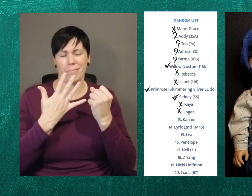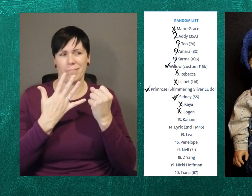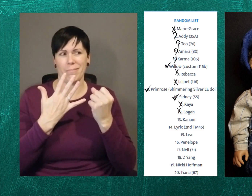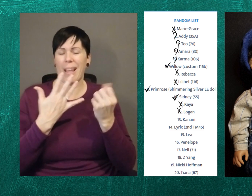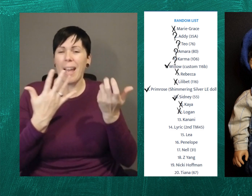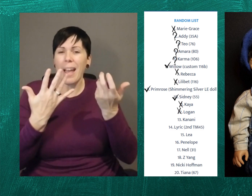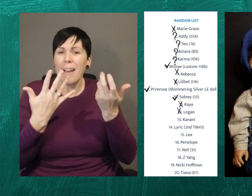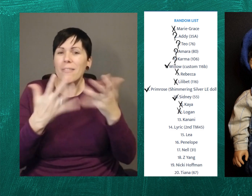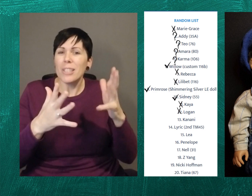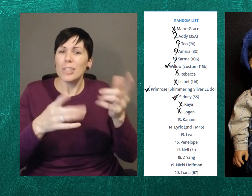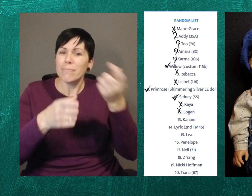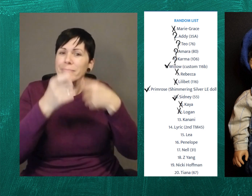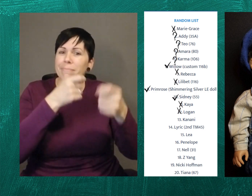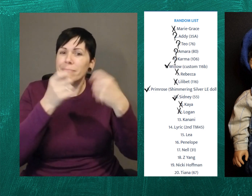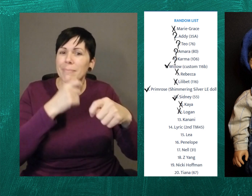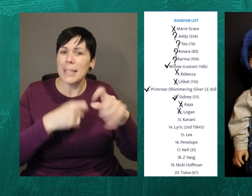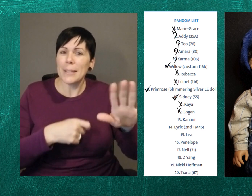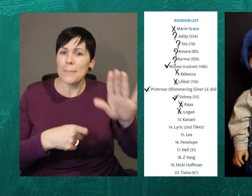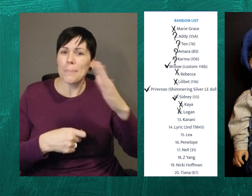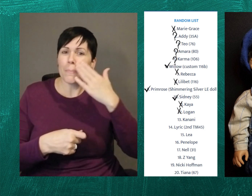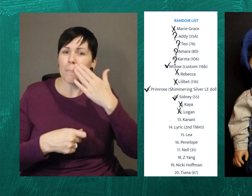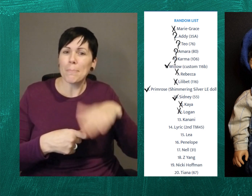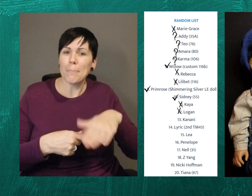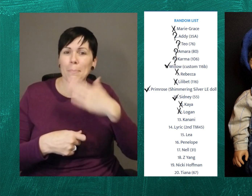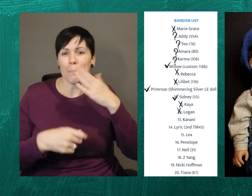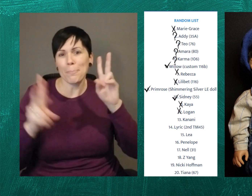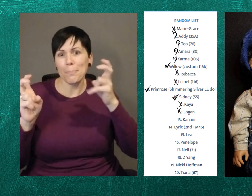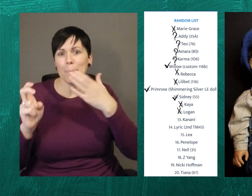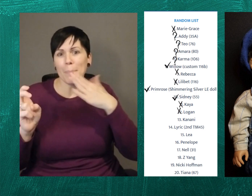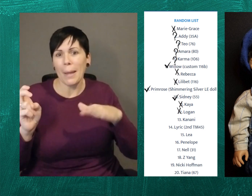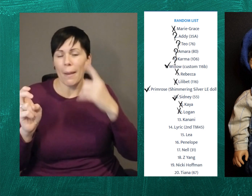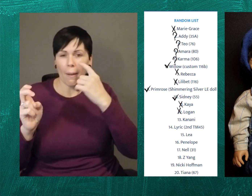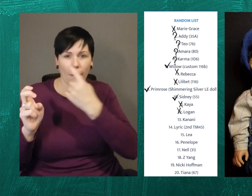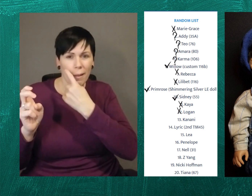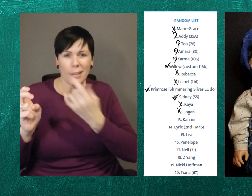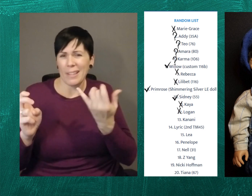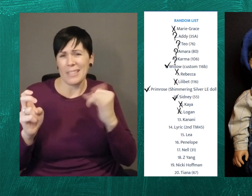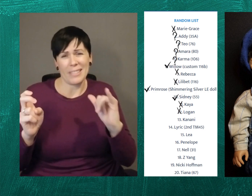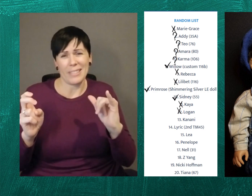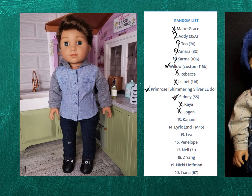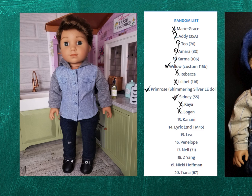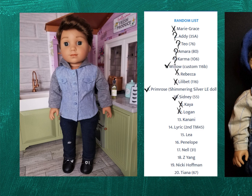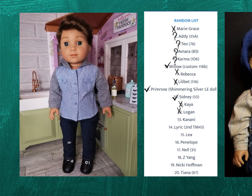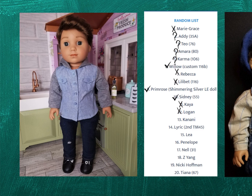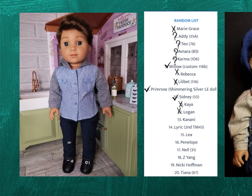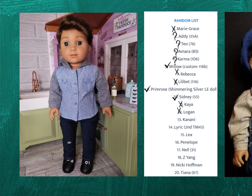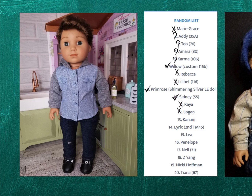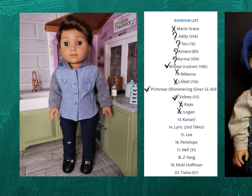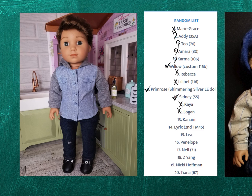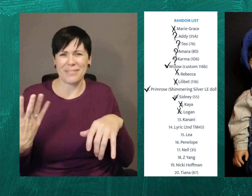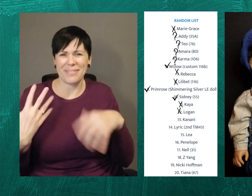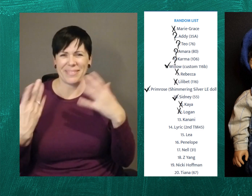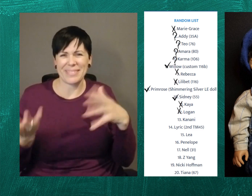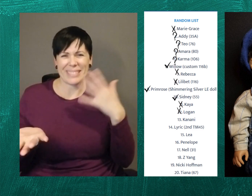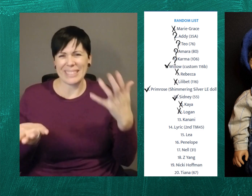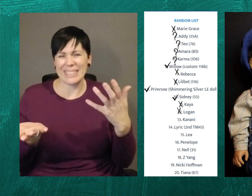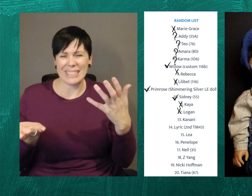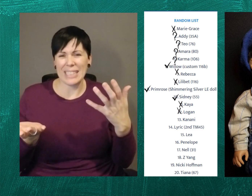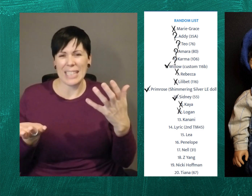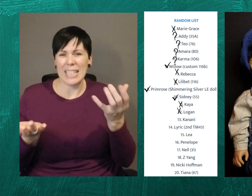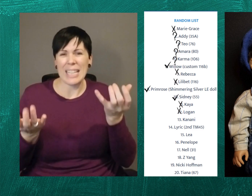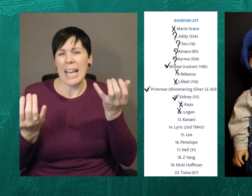4, 5 of them, I think. Yeah, I think we have 5. So, yeah, definitely he's not my